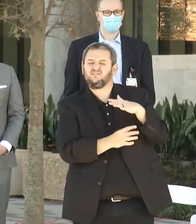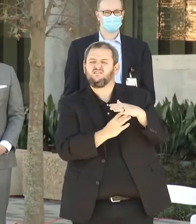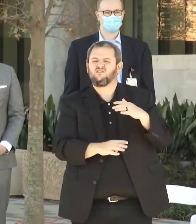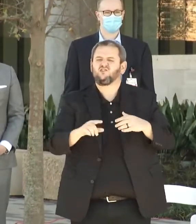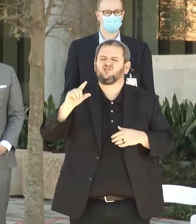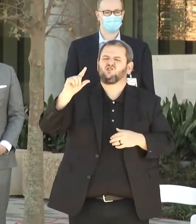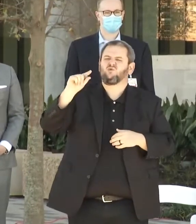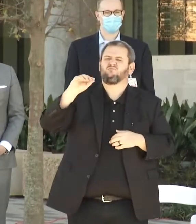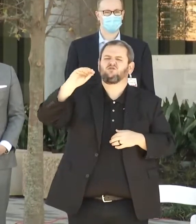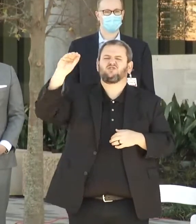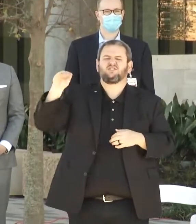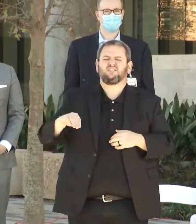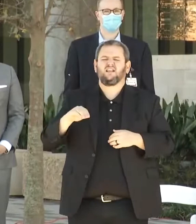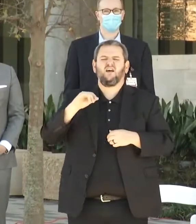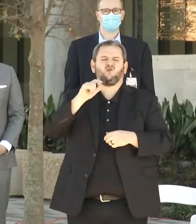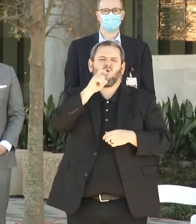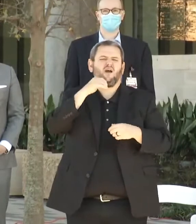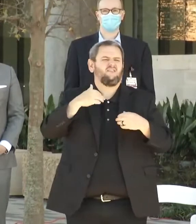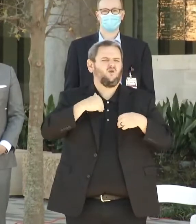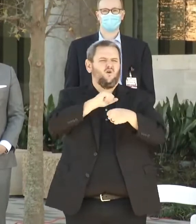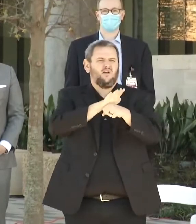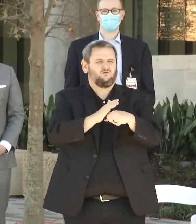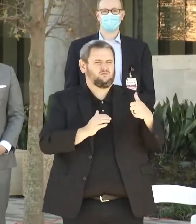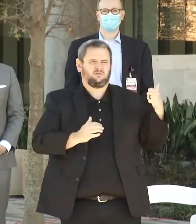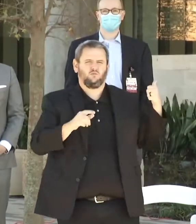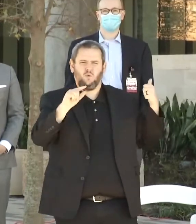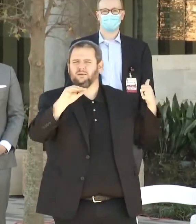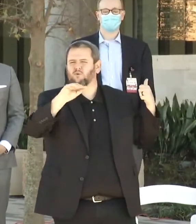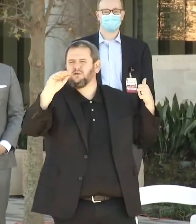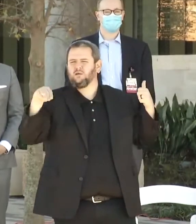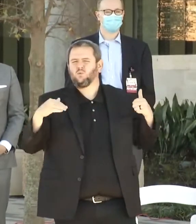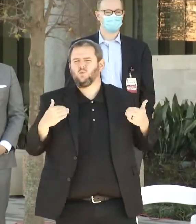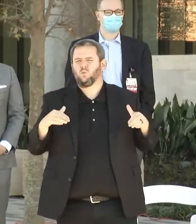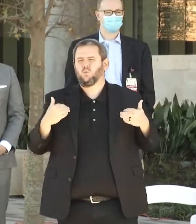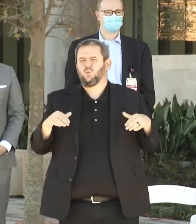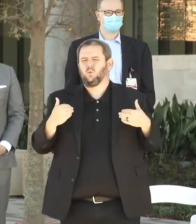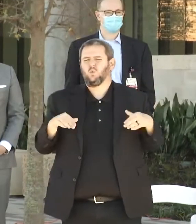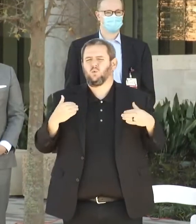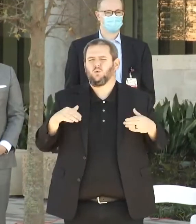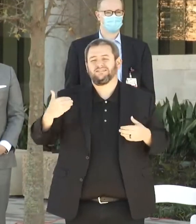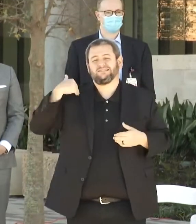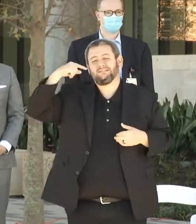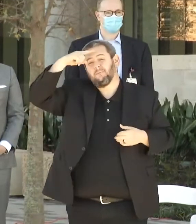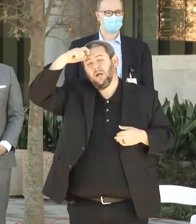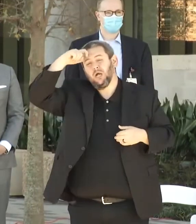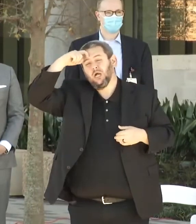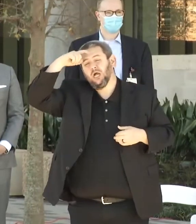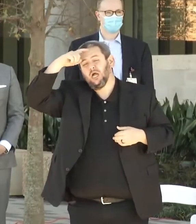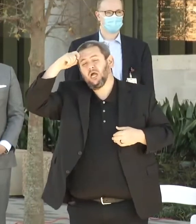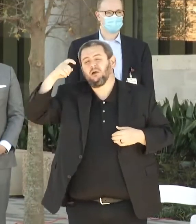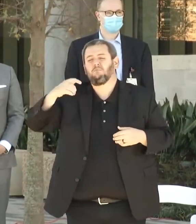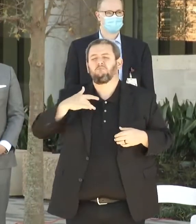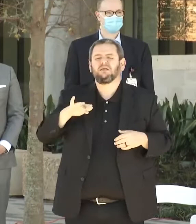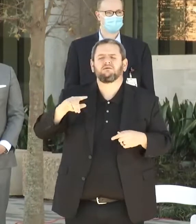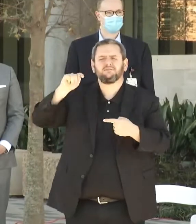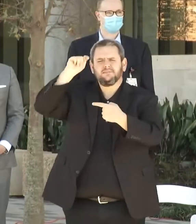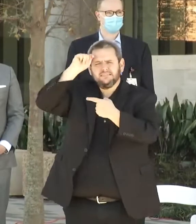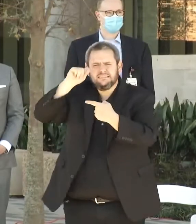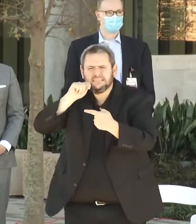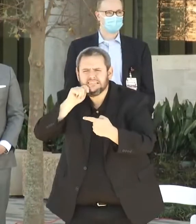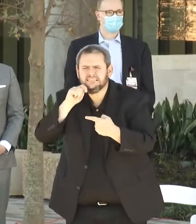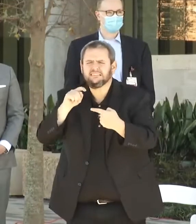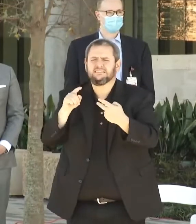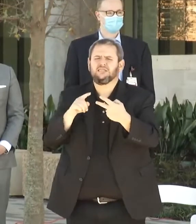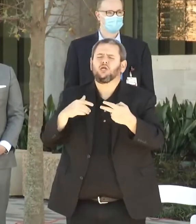In the summer months, we saw a fairly large increase in positives in teenagers and young adults,